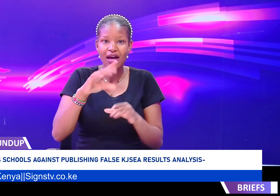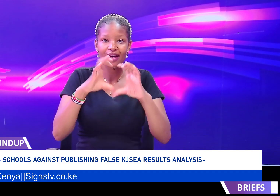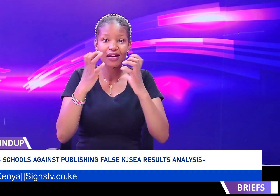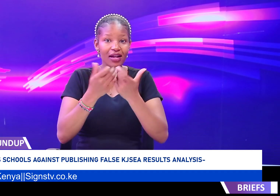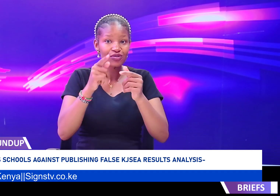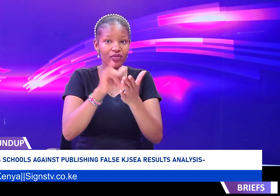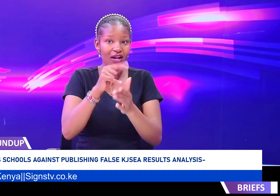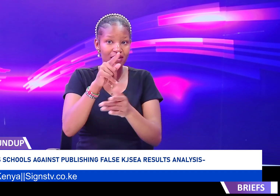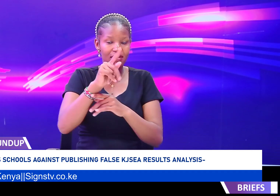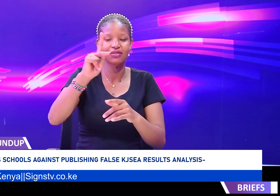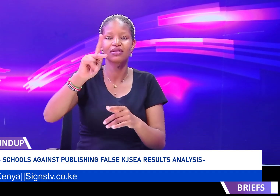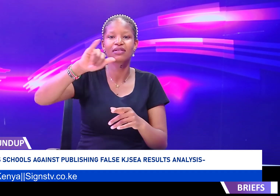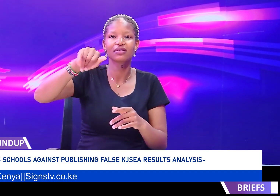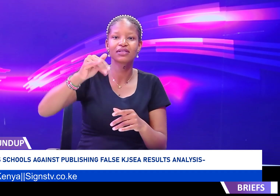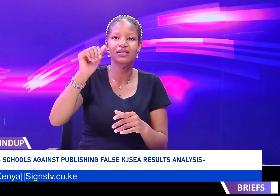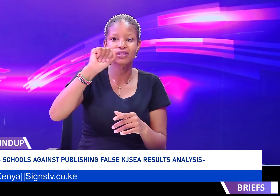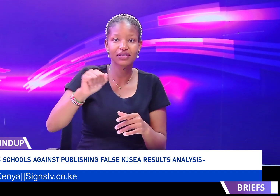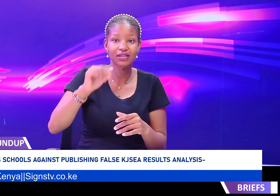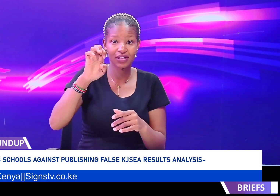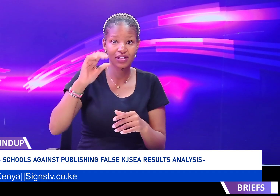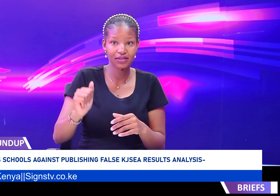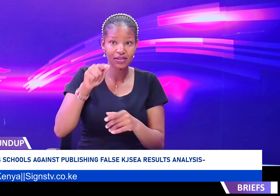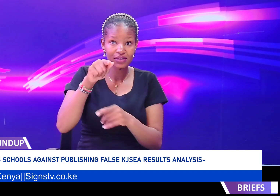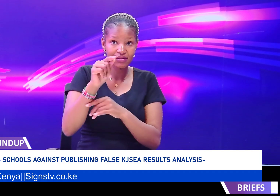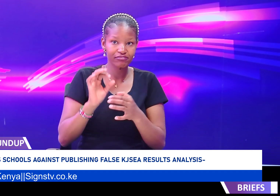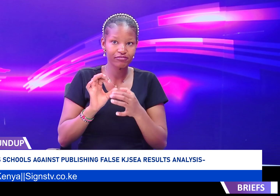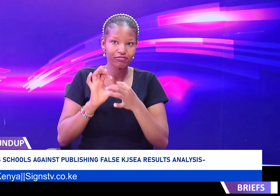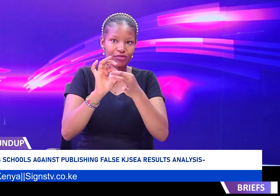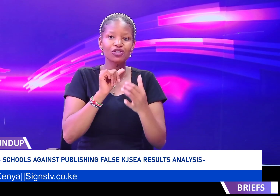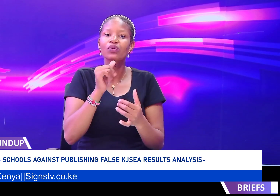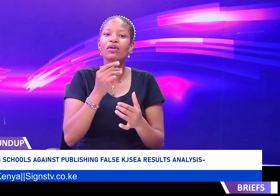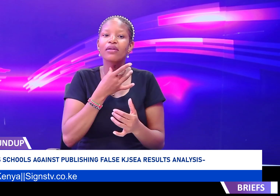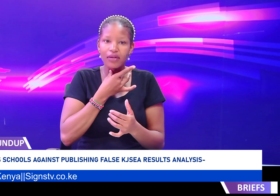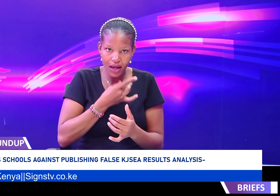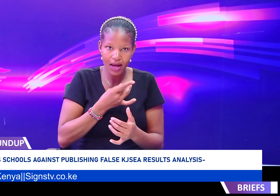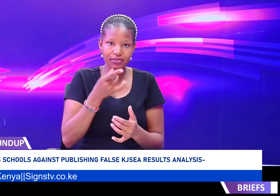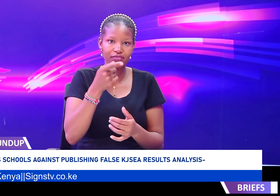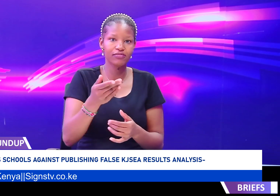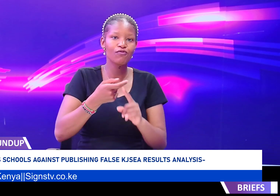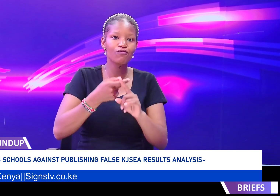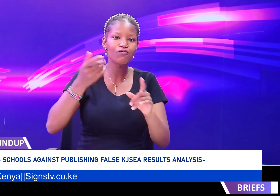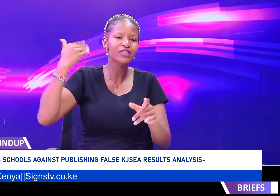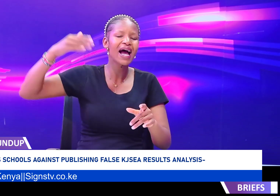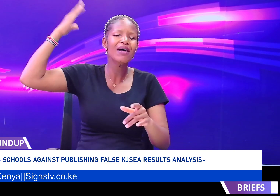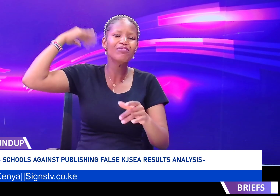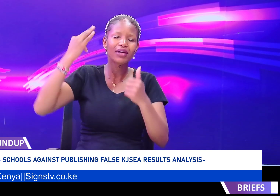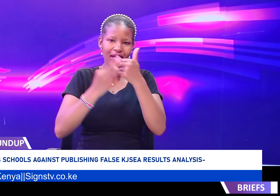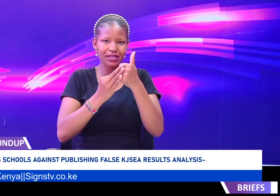NEC clarified that the KJSEA, unlike the former 844 system examination, does